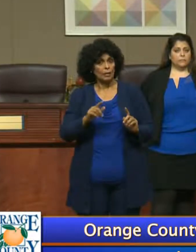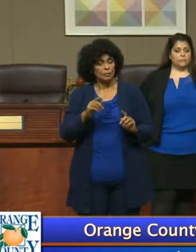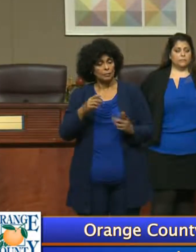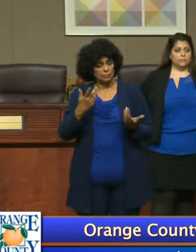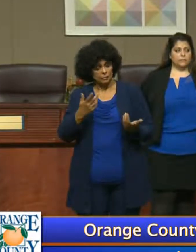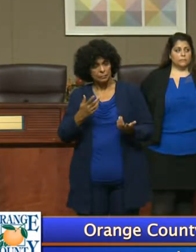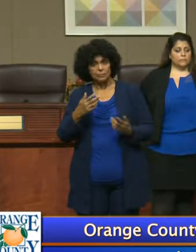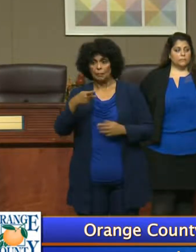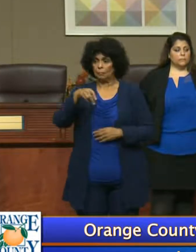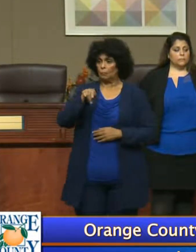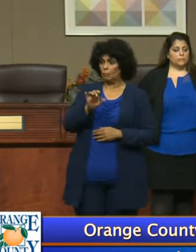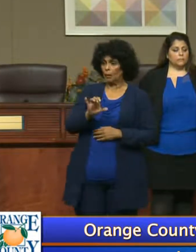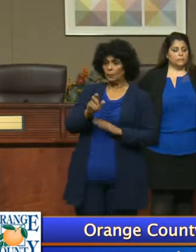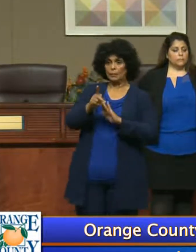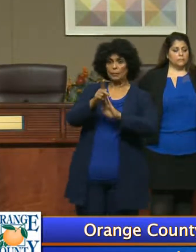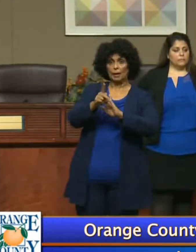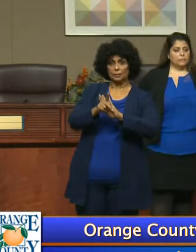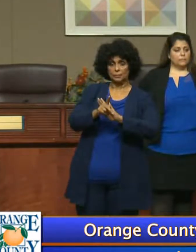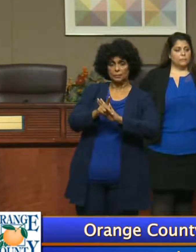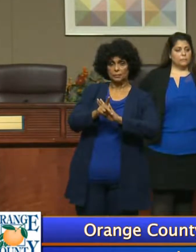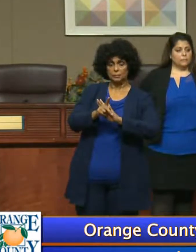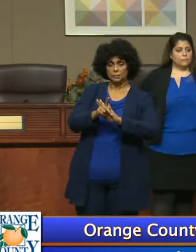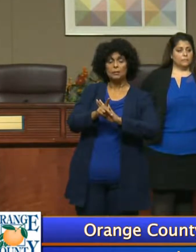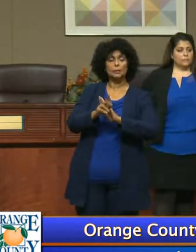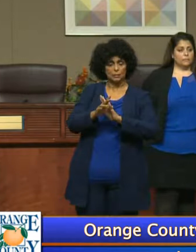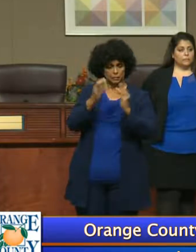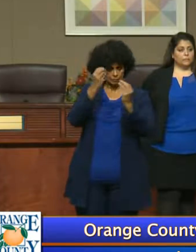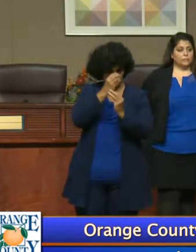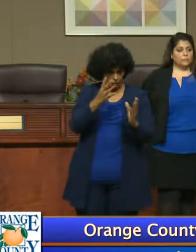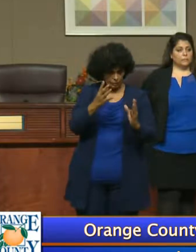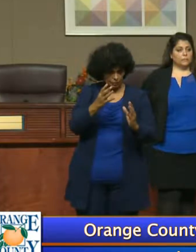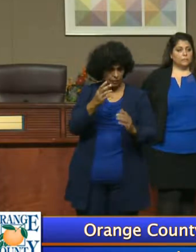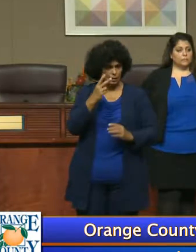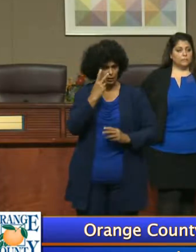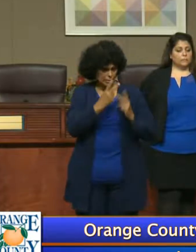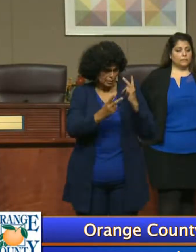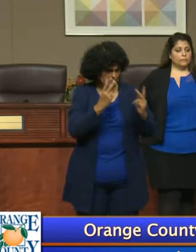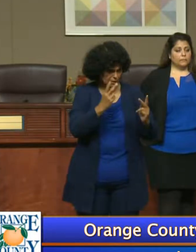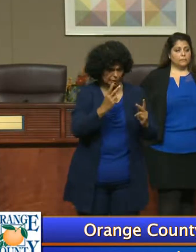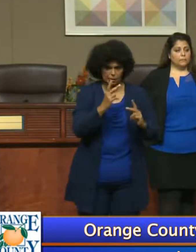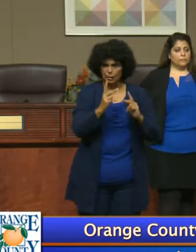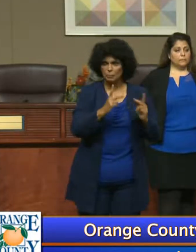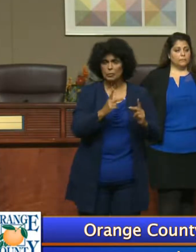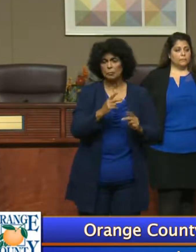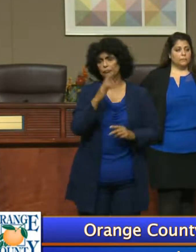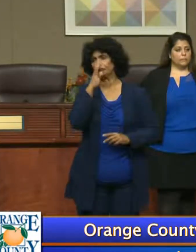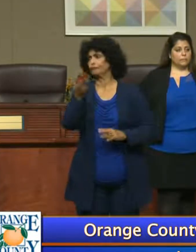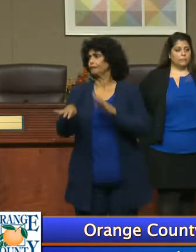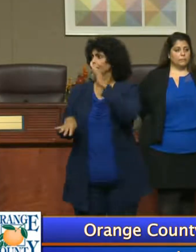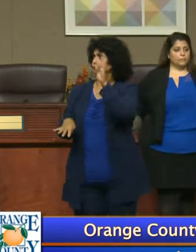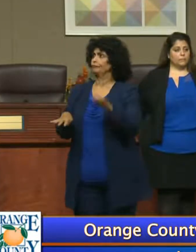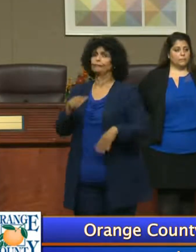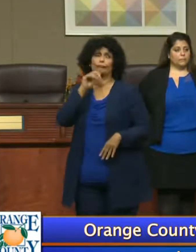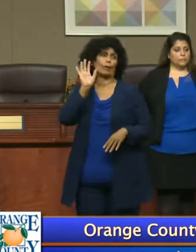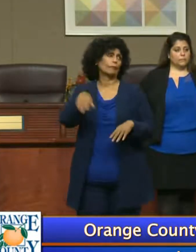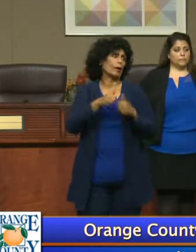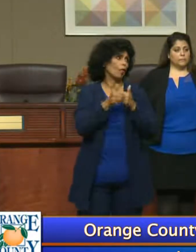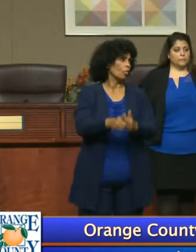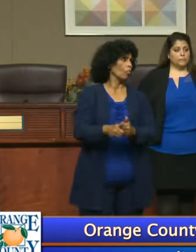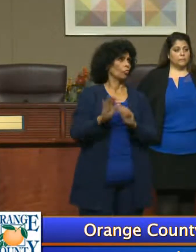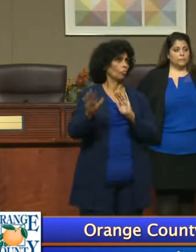we don't see where we're gaining compliance, then I'm going to make an adjustment, to gain the kind of